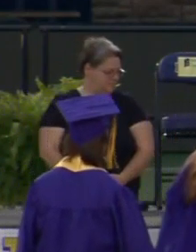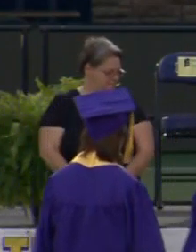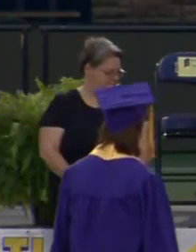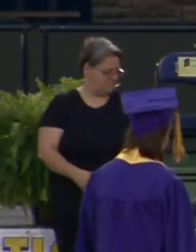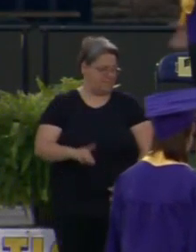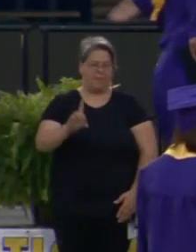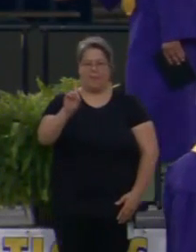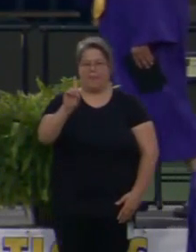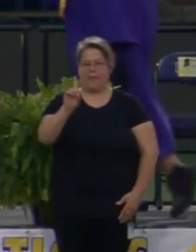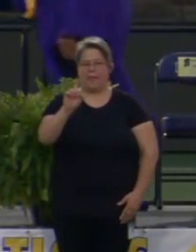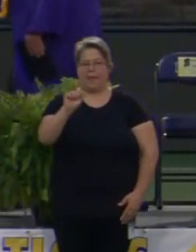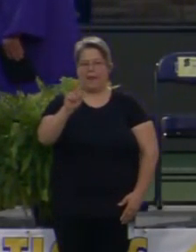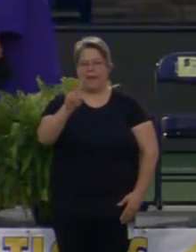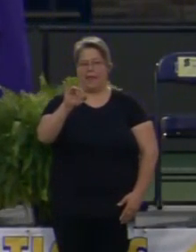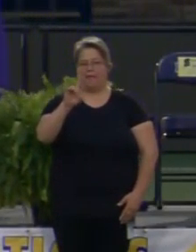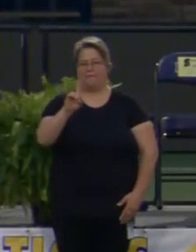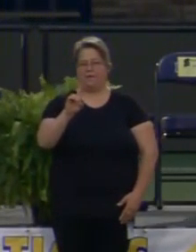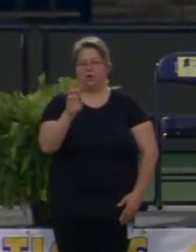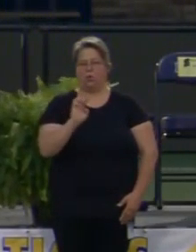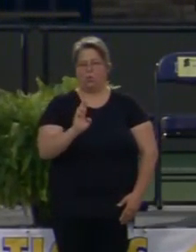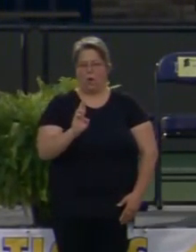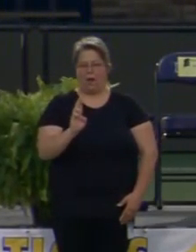David Riley.